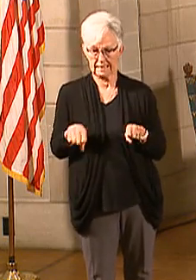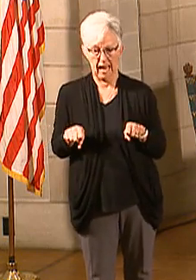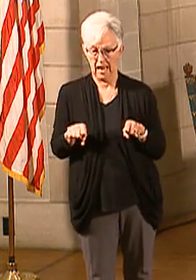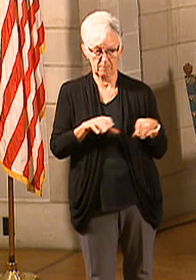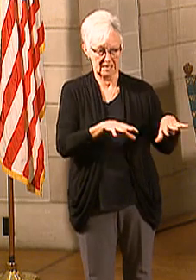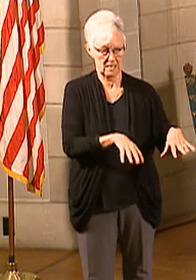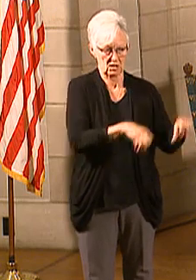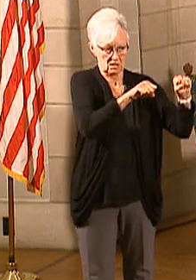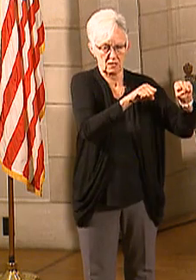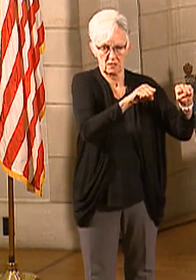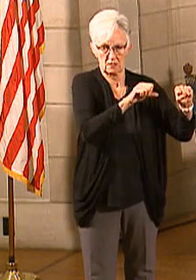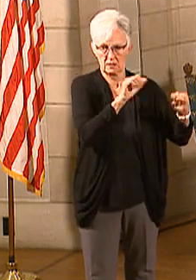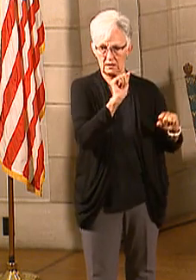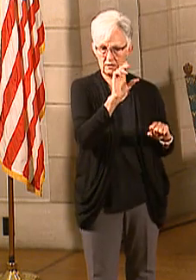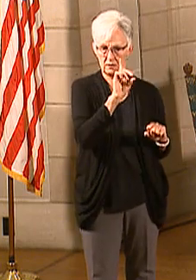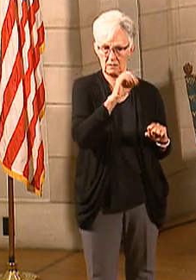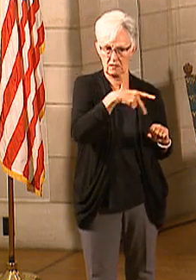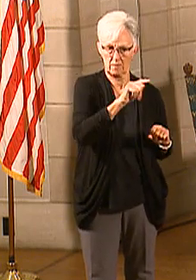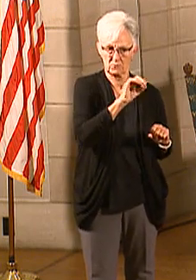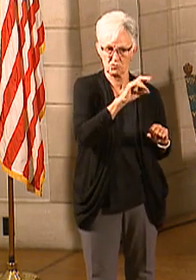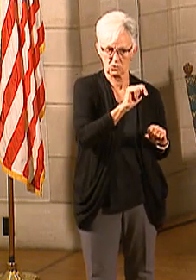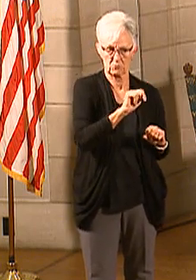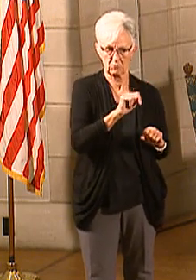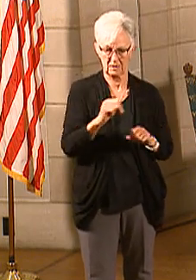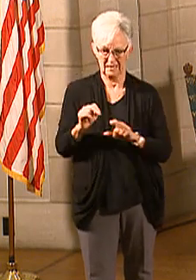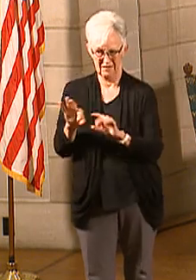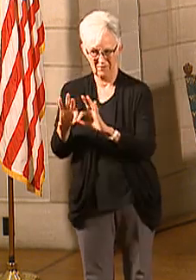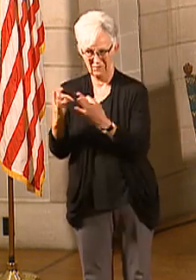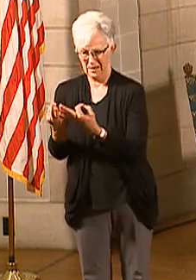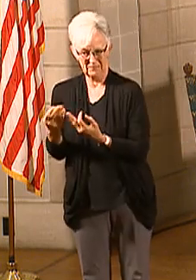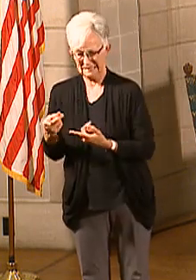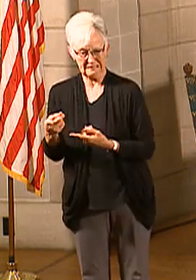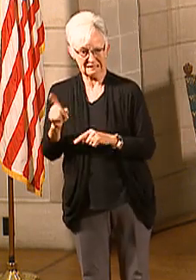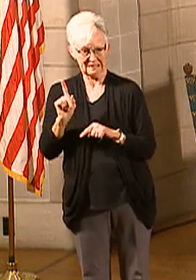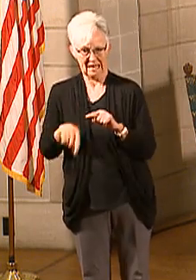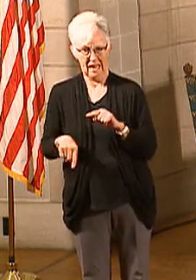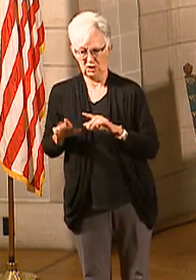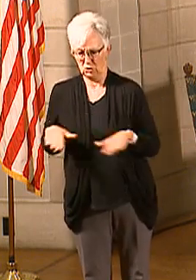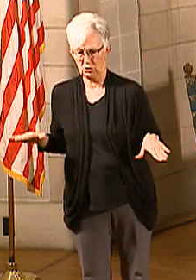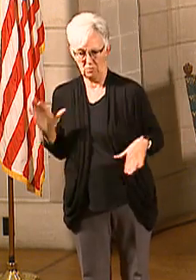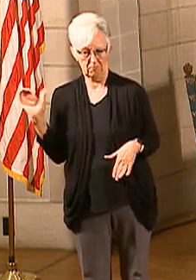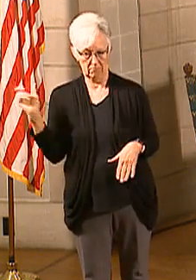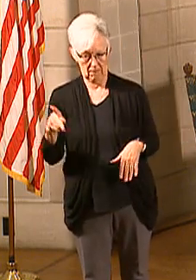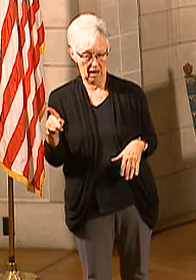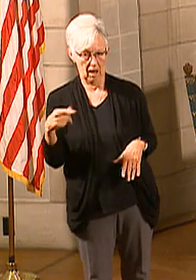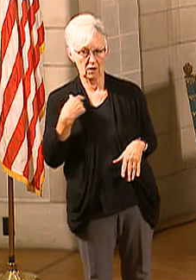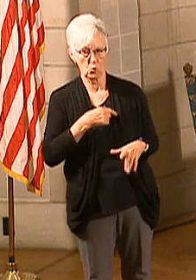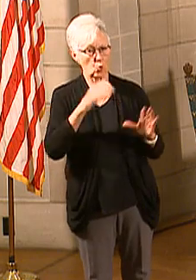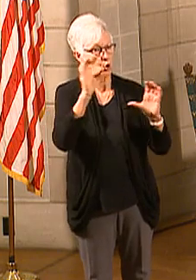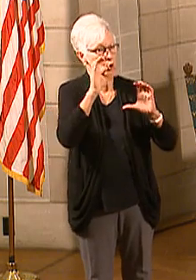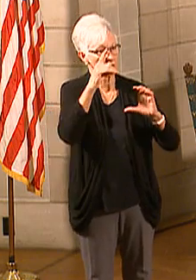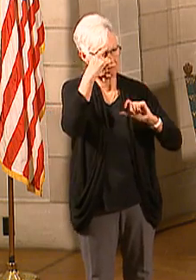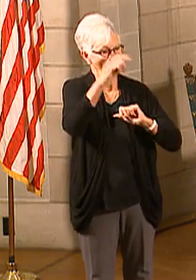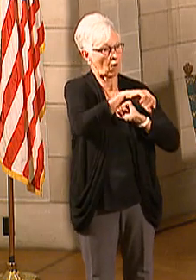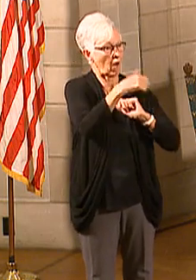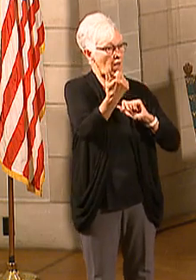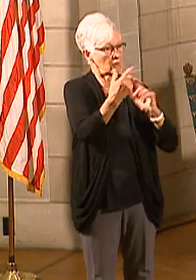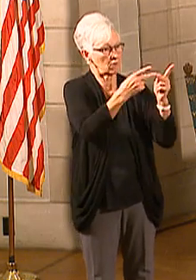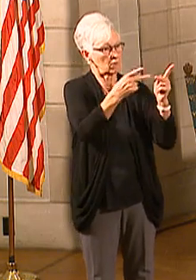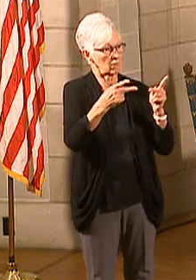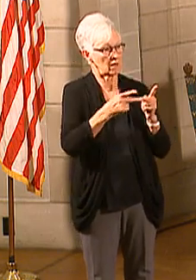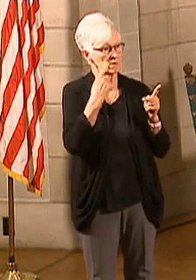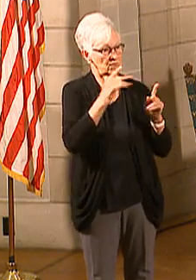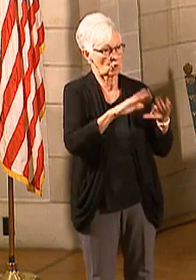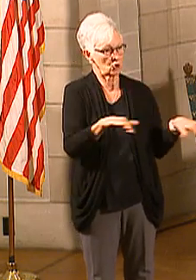safely reunite a child to their family of origin, and so we are looking for an alternative to reunification. And